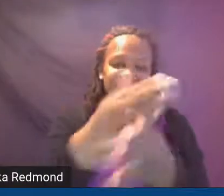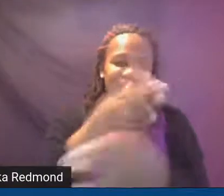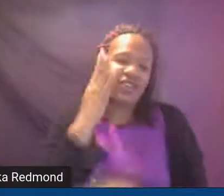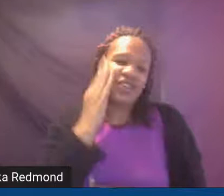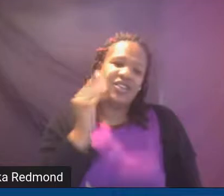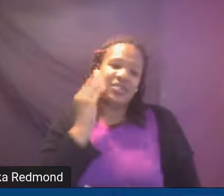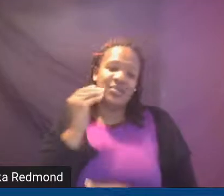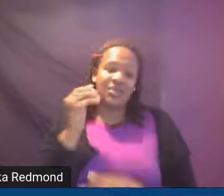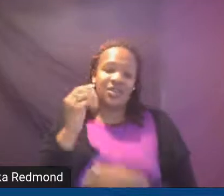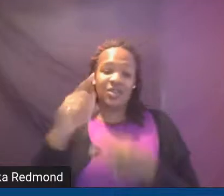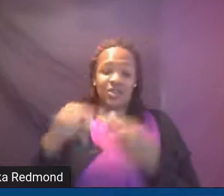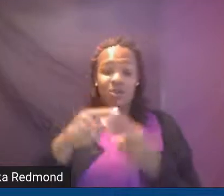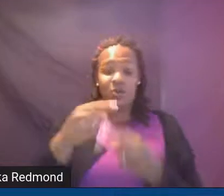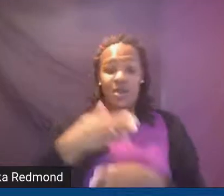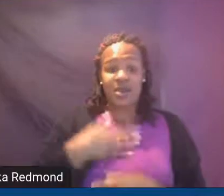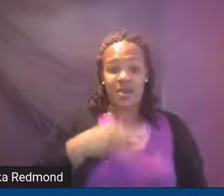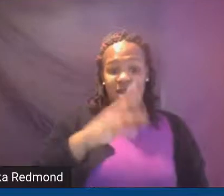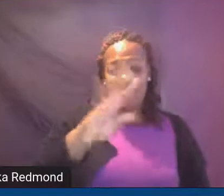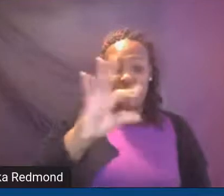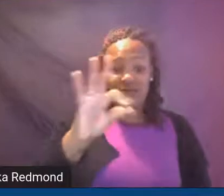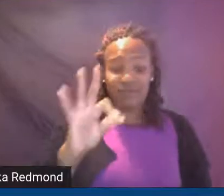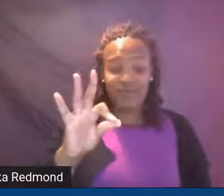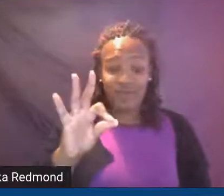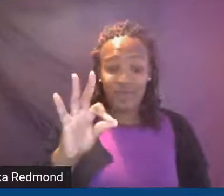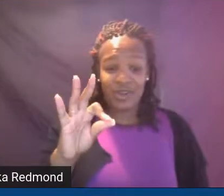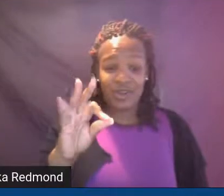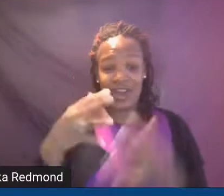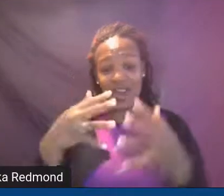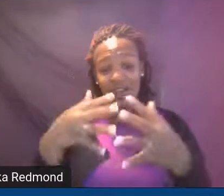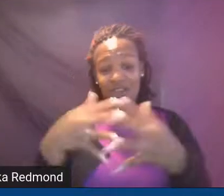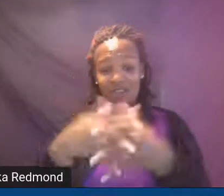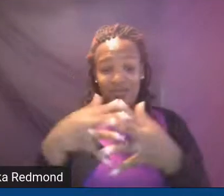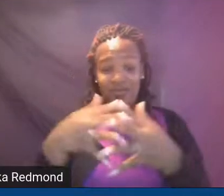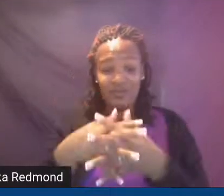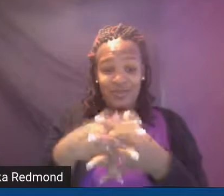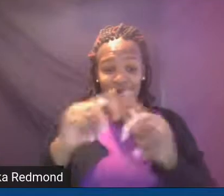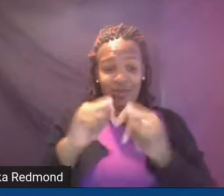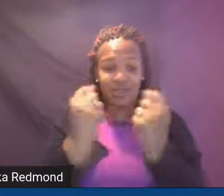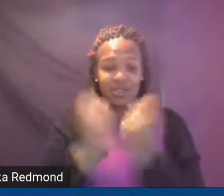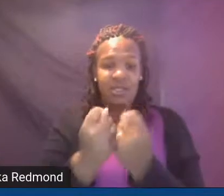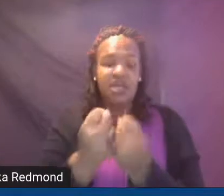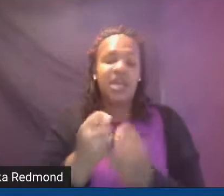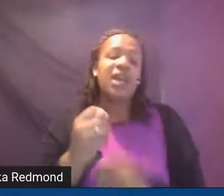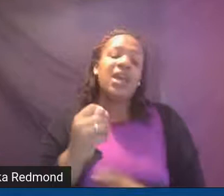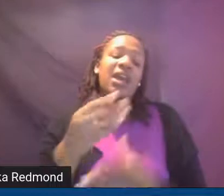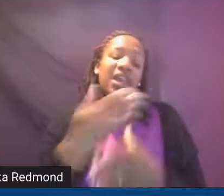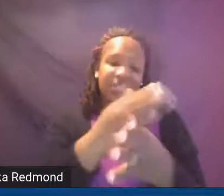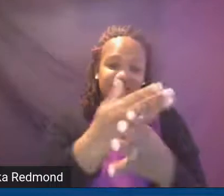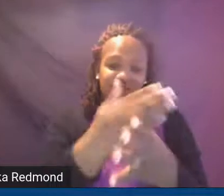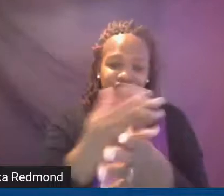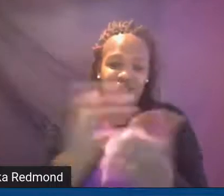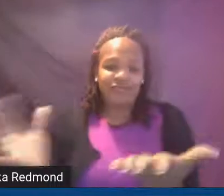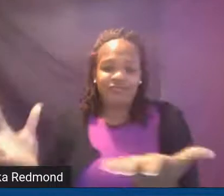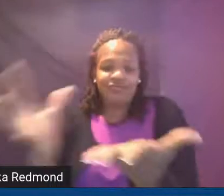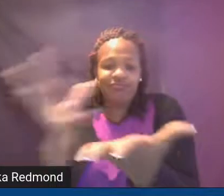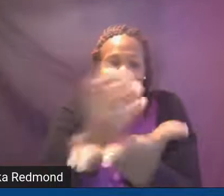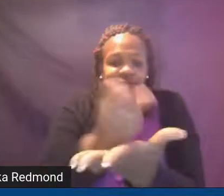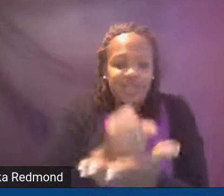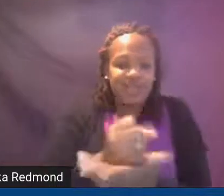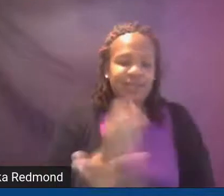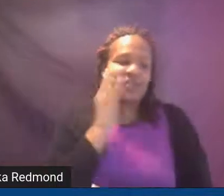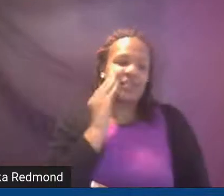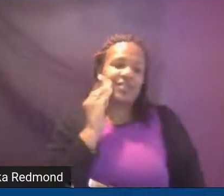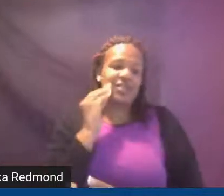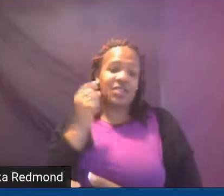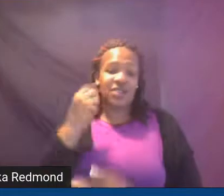out, people say, hey, go Niners or whatever. It's a shared collective experience. That's why when you have a fraternity, they